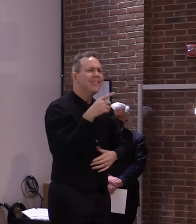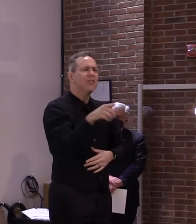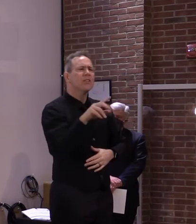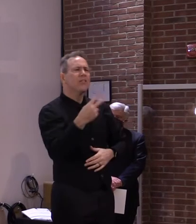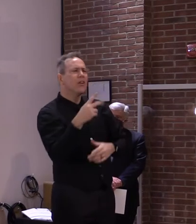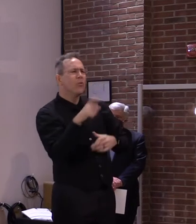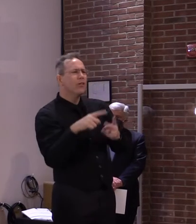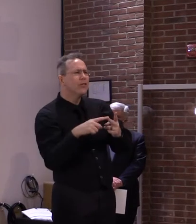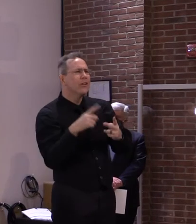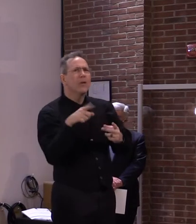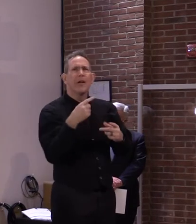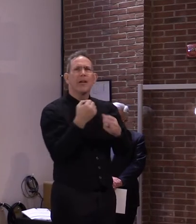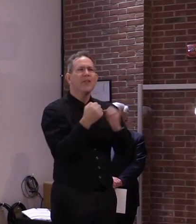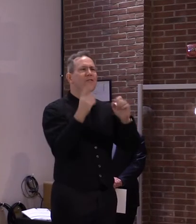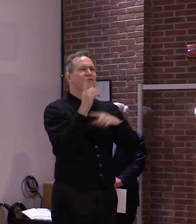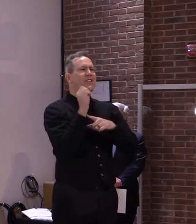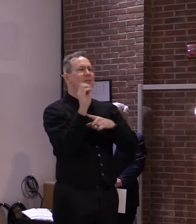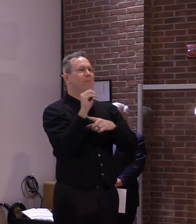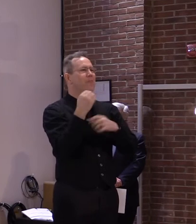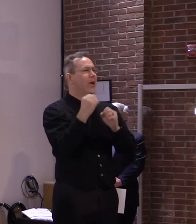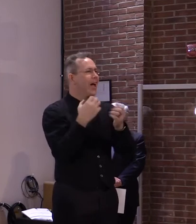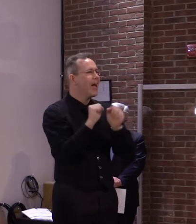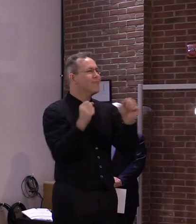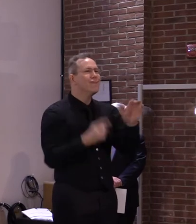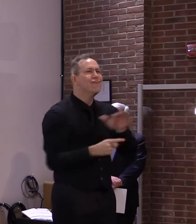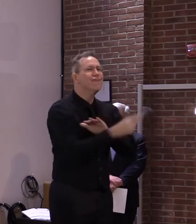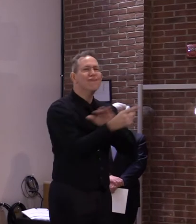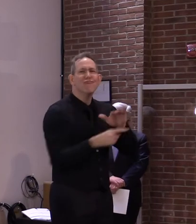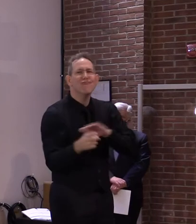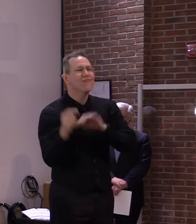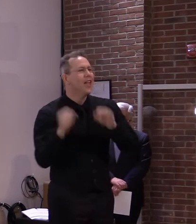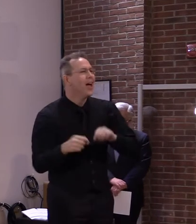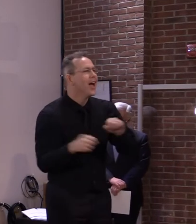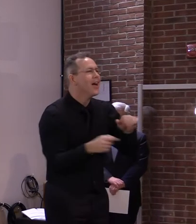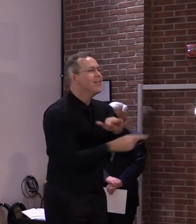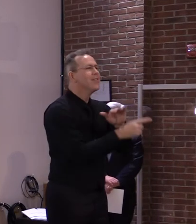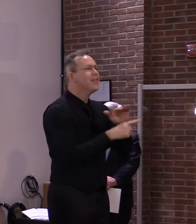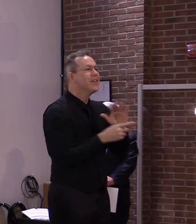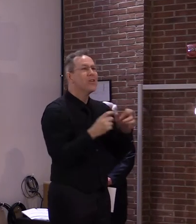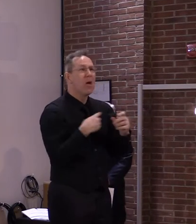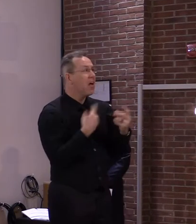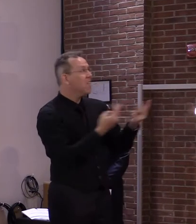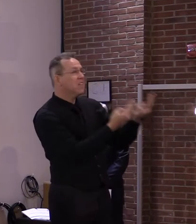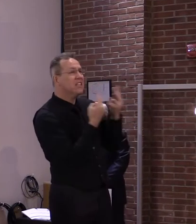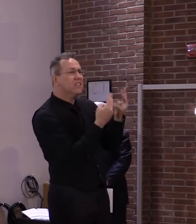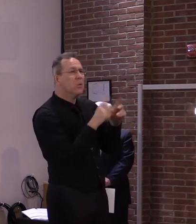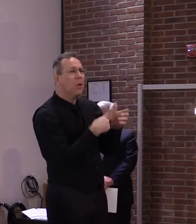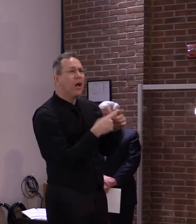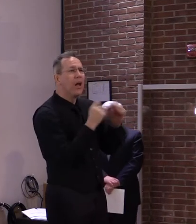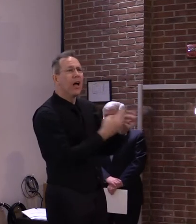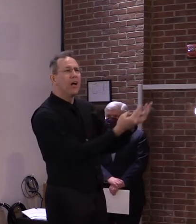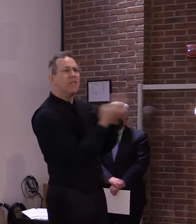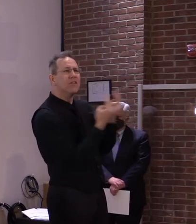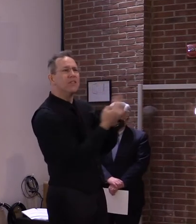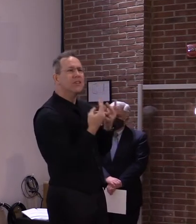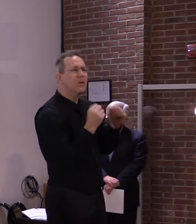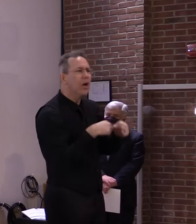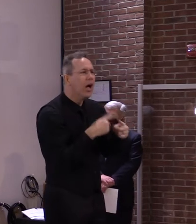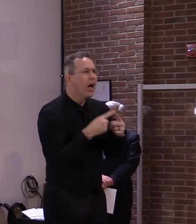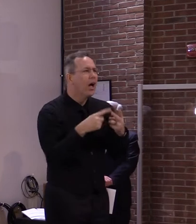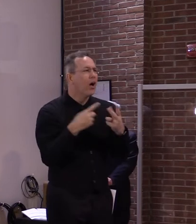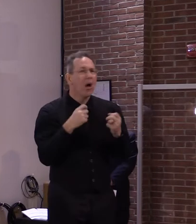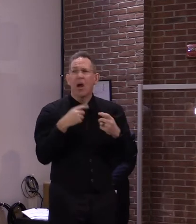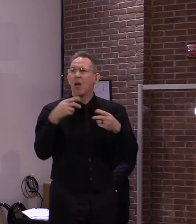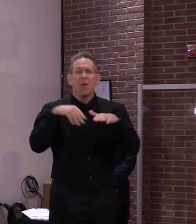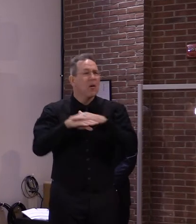have a visitor but have dinner with somebody else at the table and perhaps engage in other kinds of group